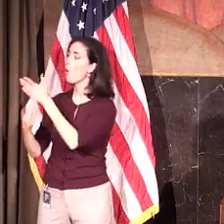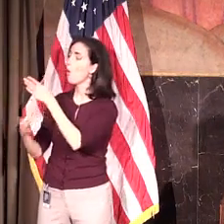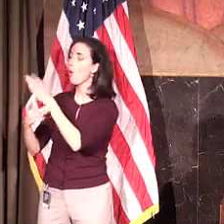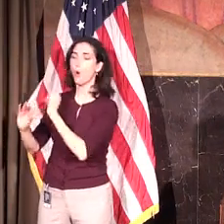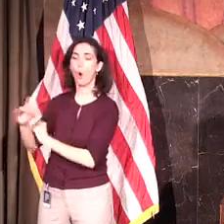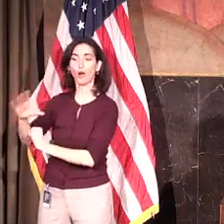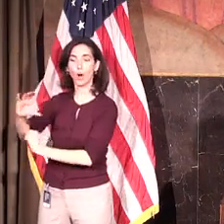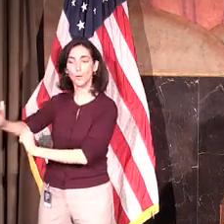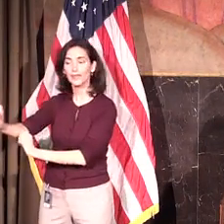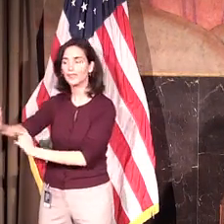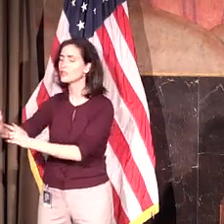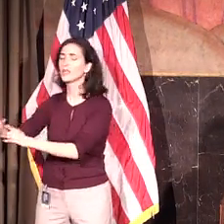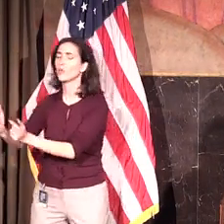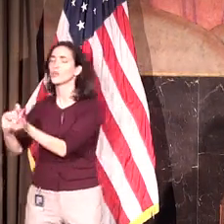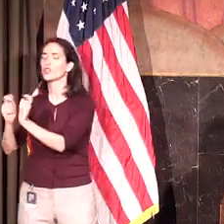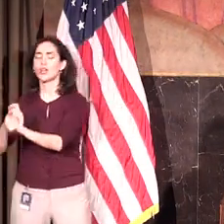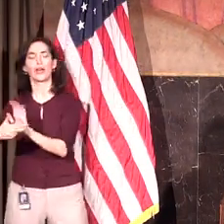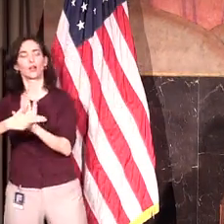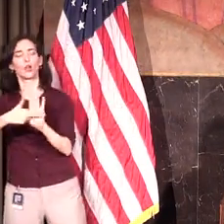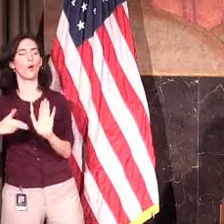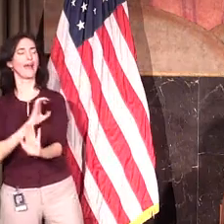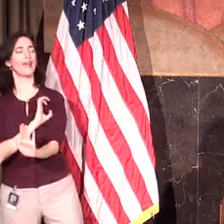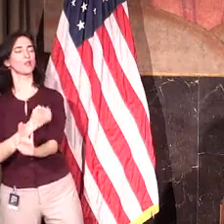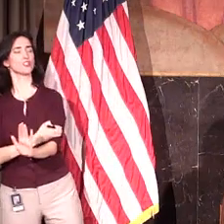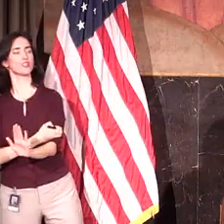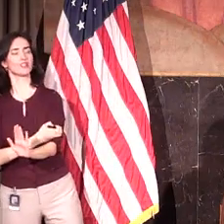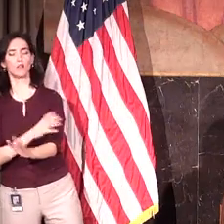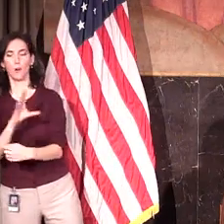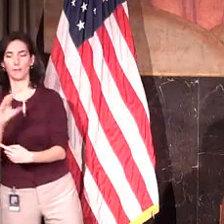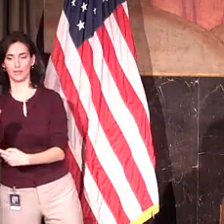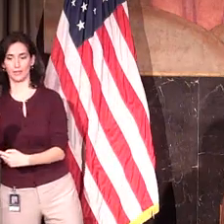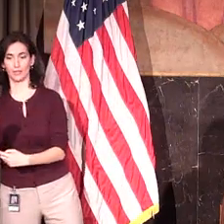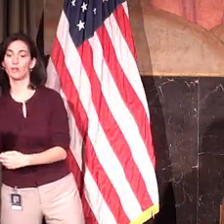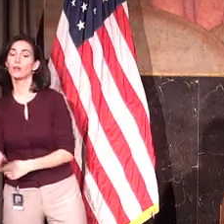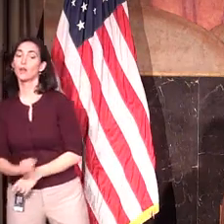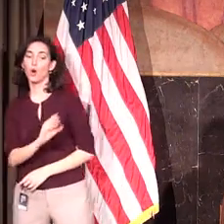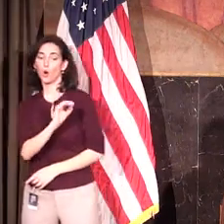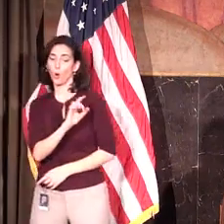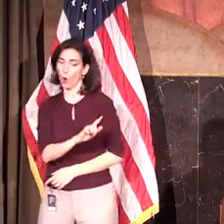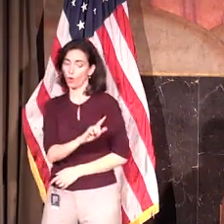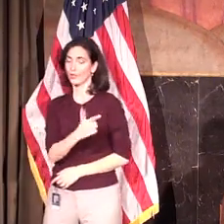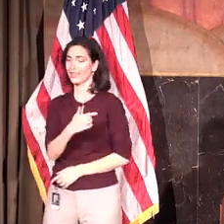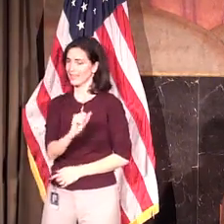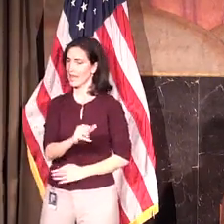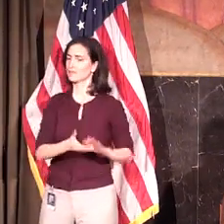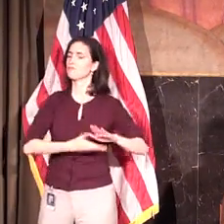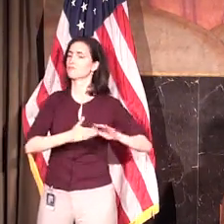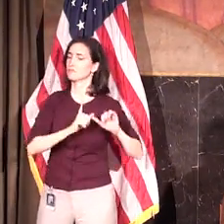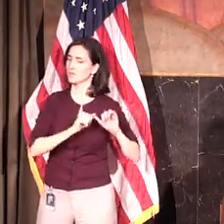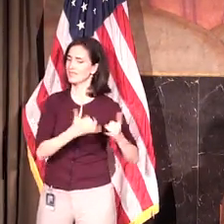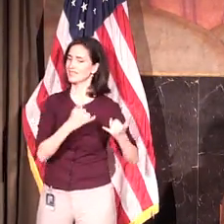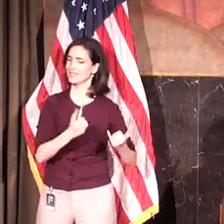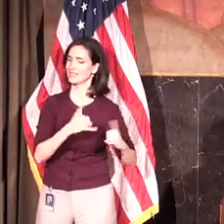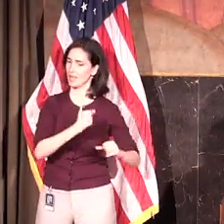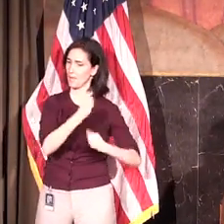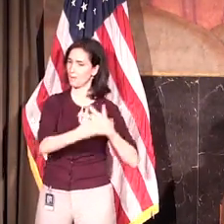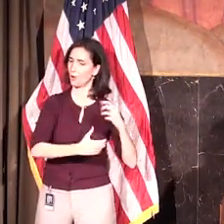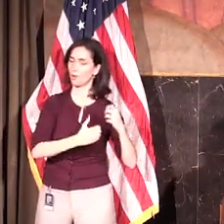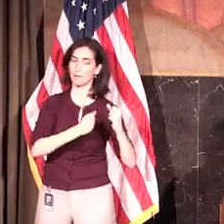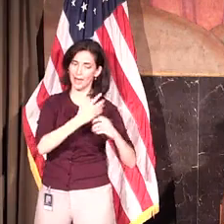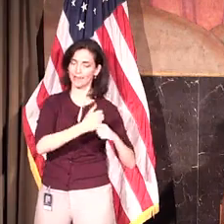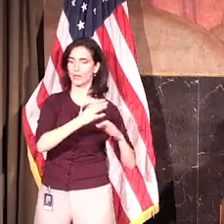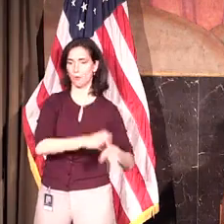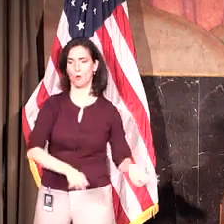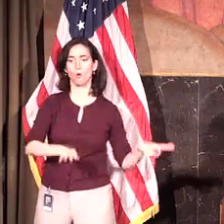to rebrand as energy companies. Now, oil and gas are going to be very important for decades, but we know that there is going